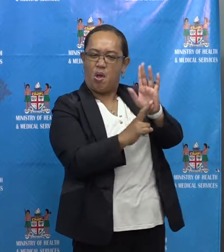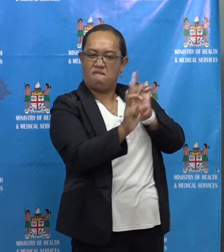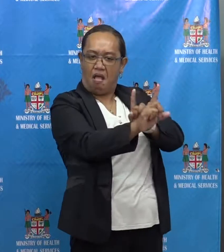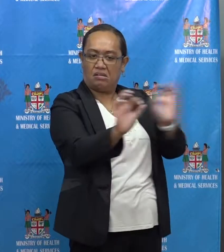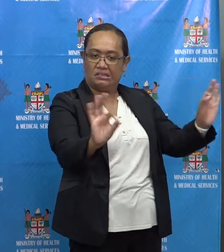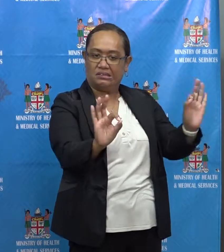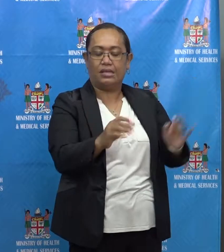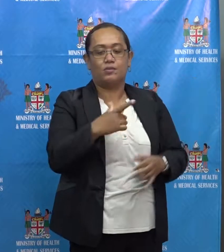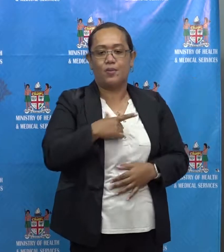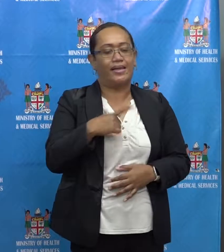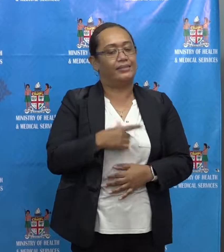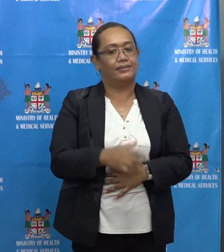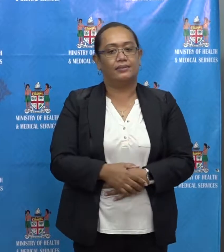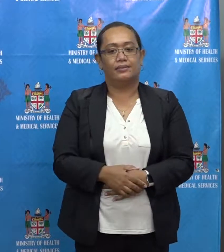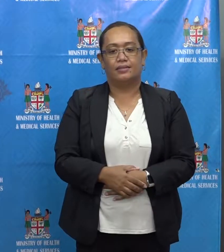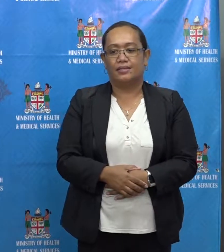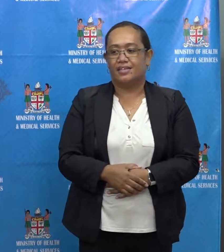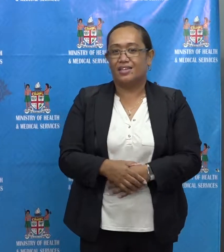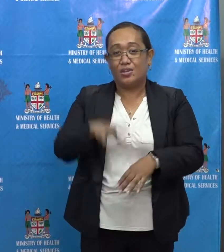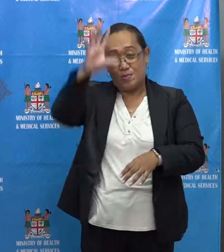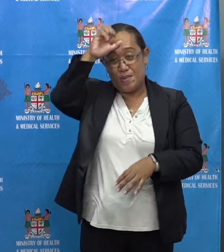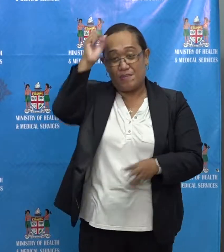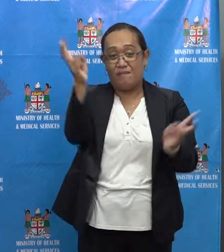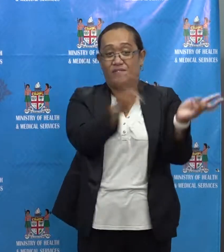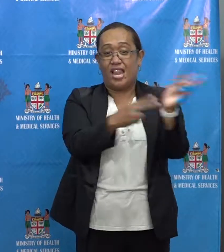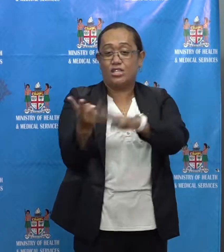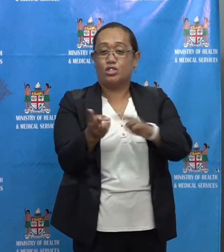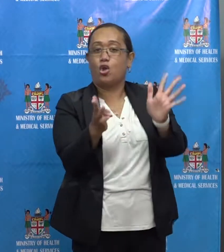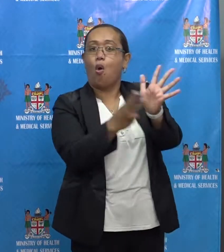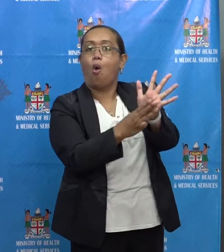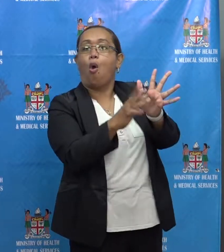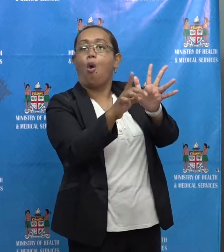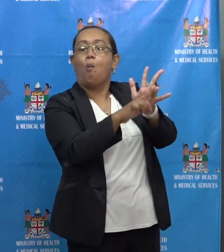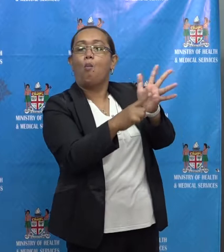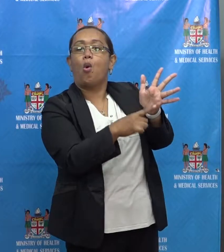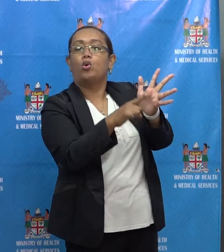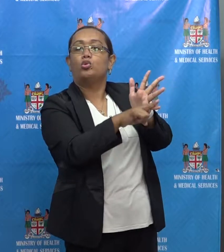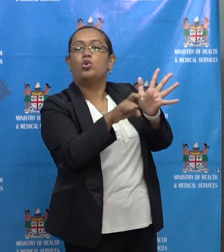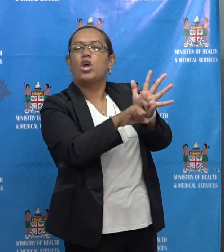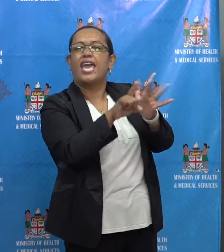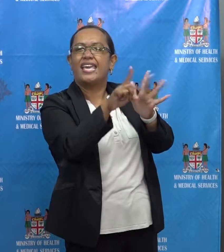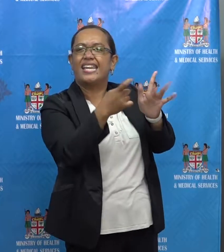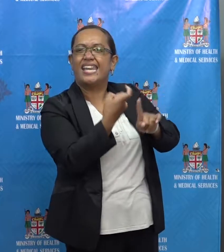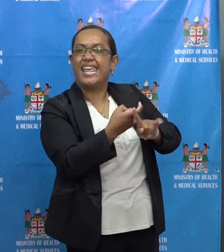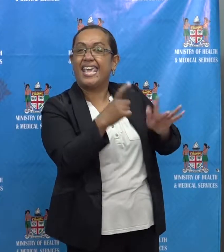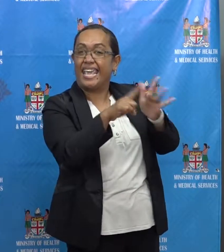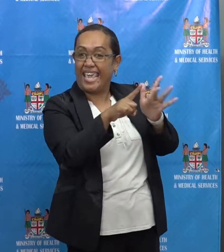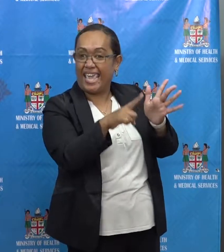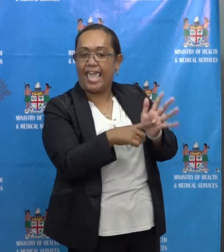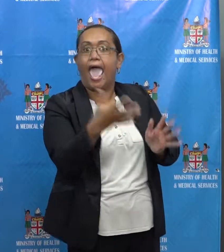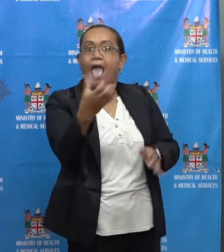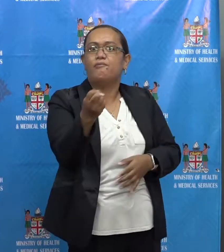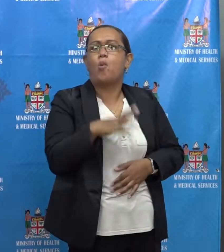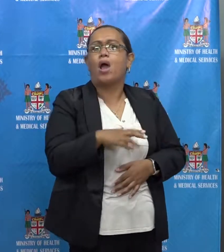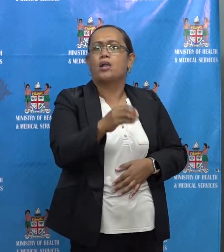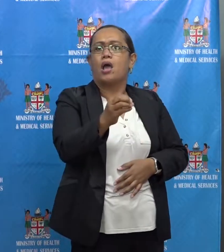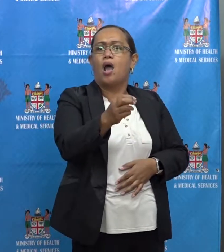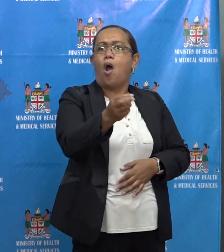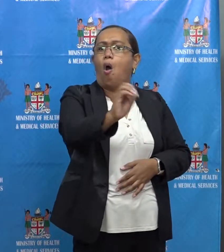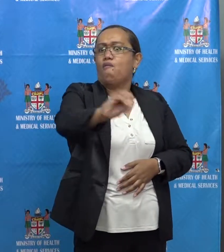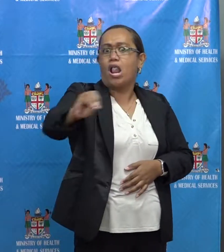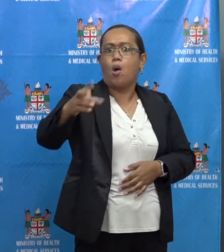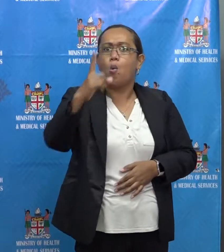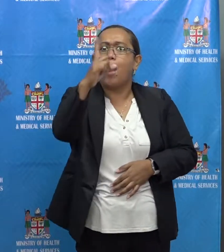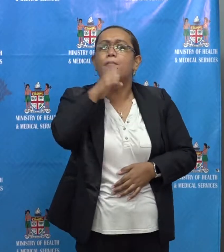Apparently, after we established Moturiki as a screening zone, one particular gentleman was picked up in Overlau after he swam across the channel.